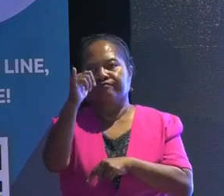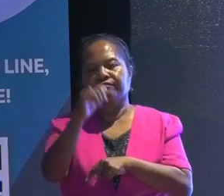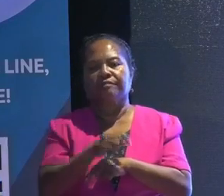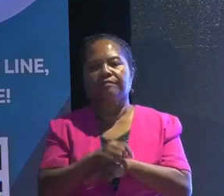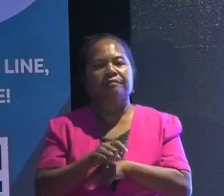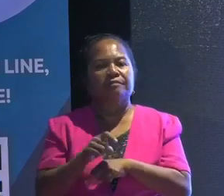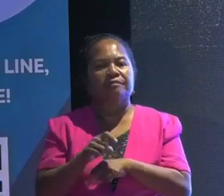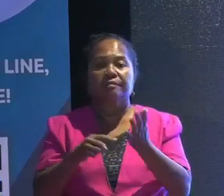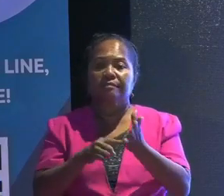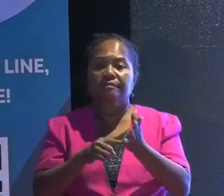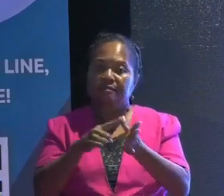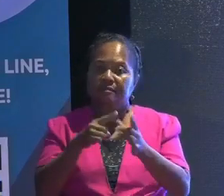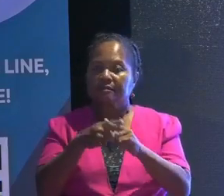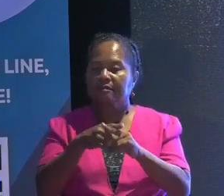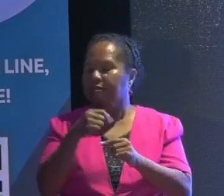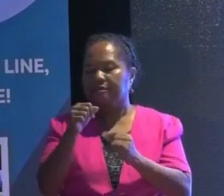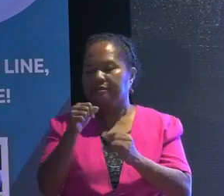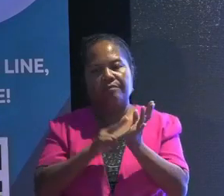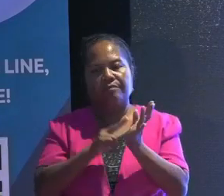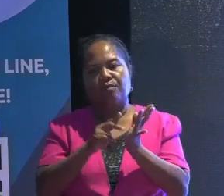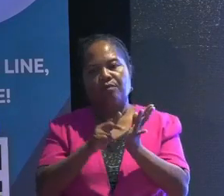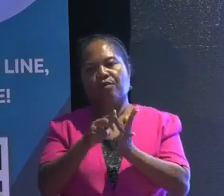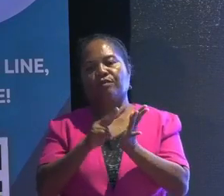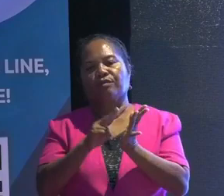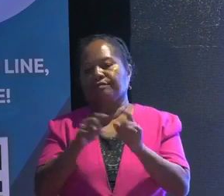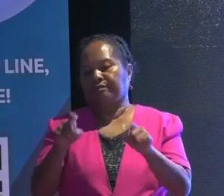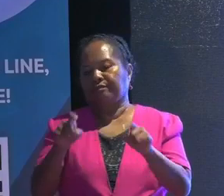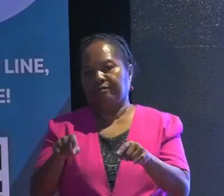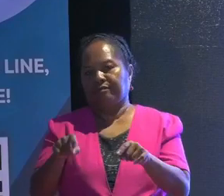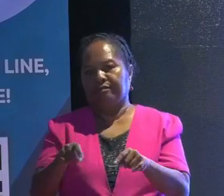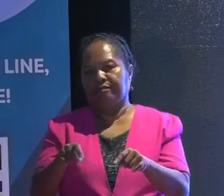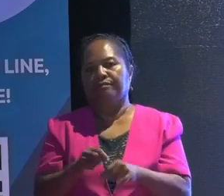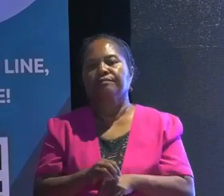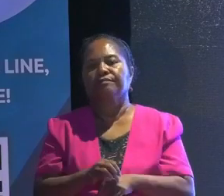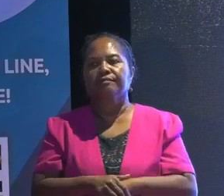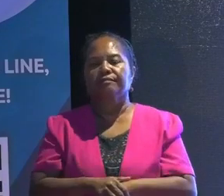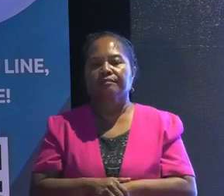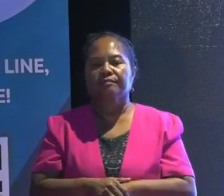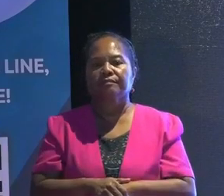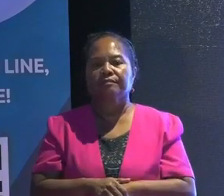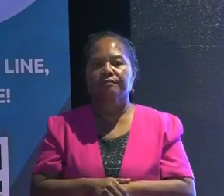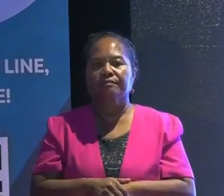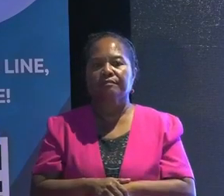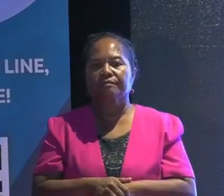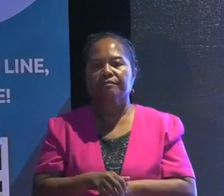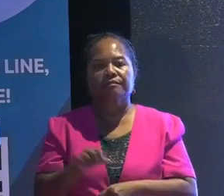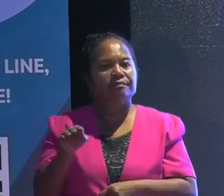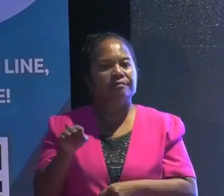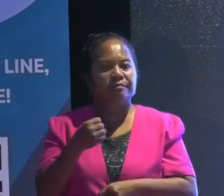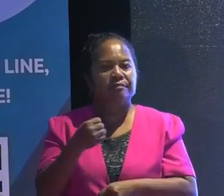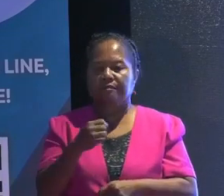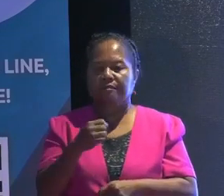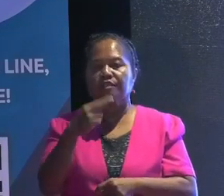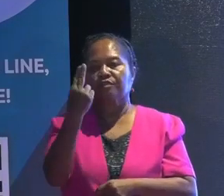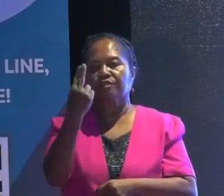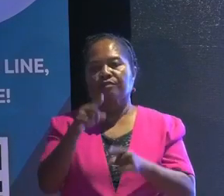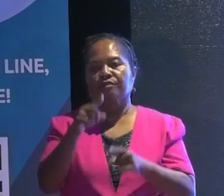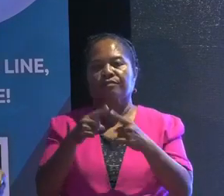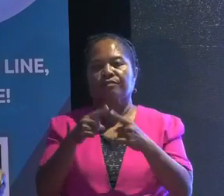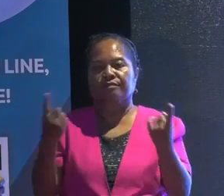will be taxed as a non-resident, and it will be much higher. So it's not it's two different